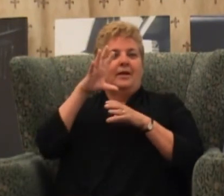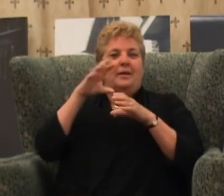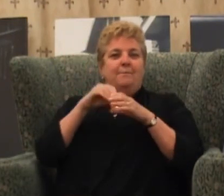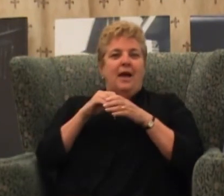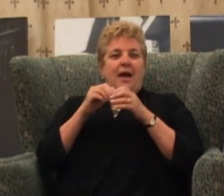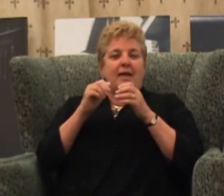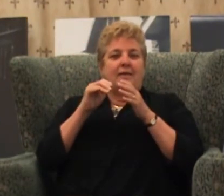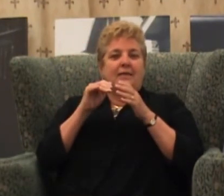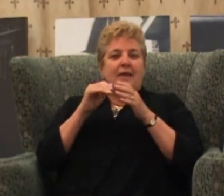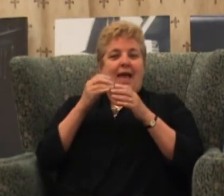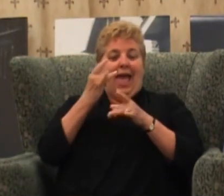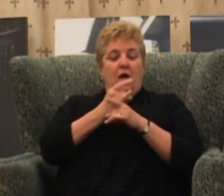alcohol.